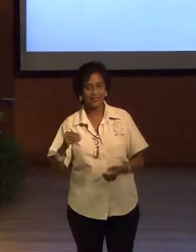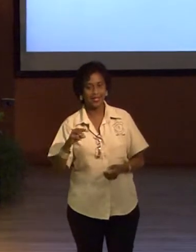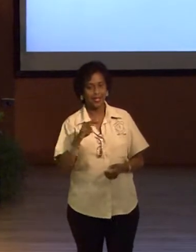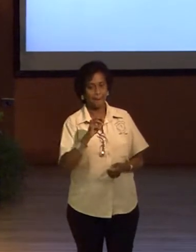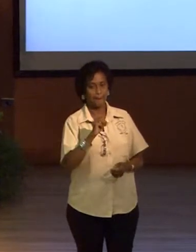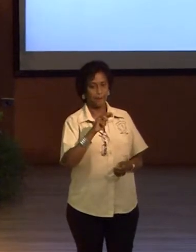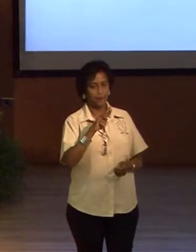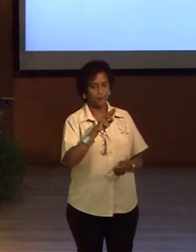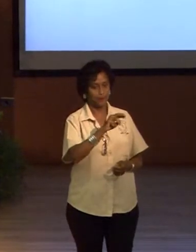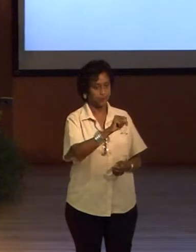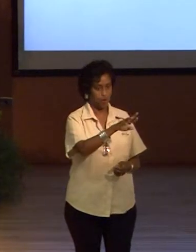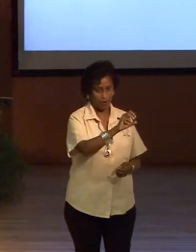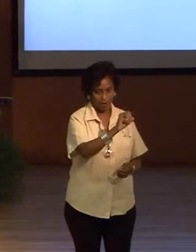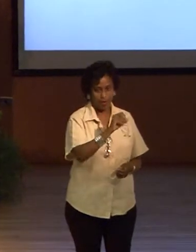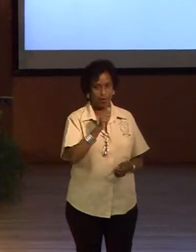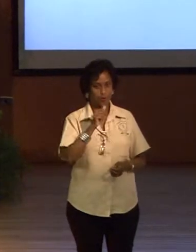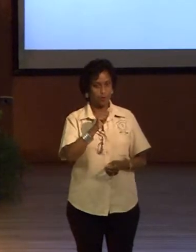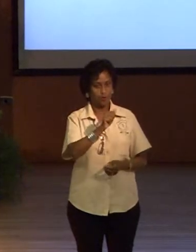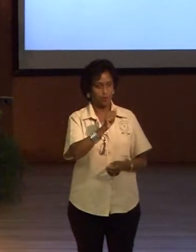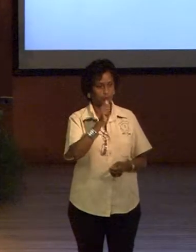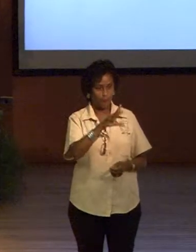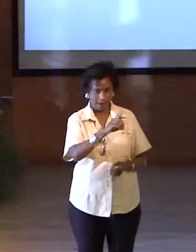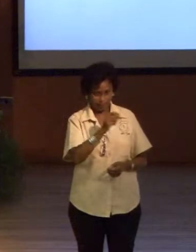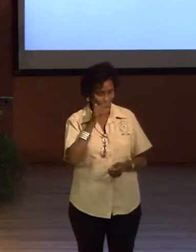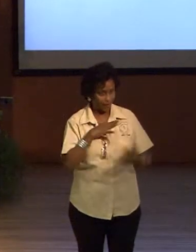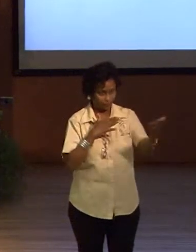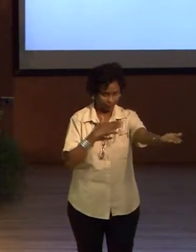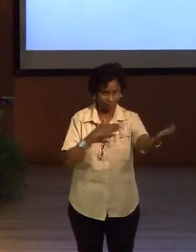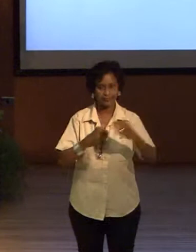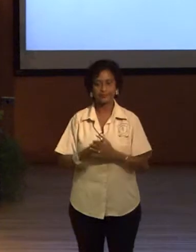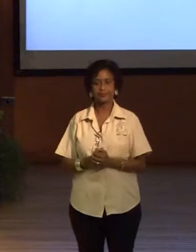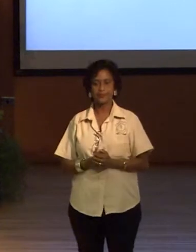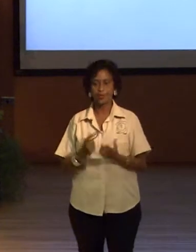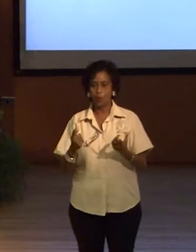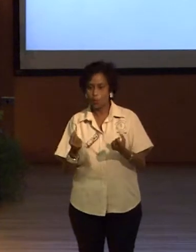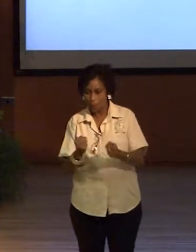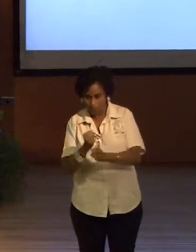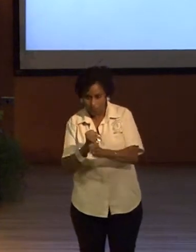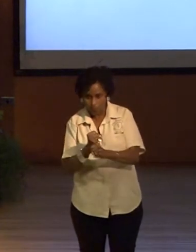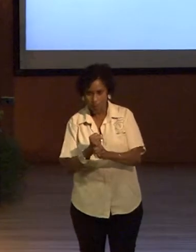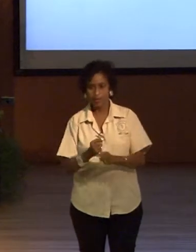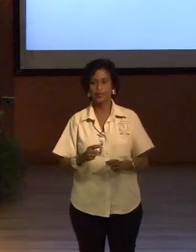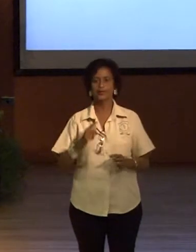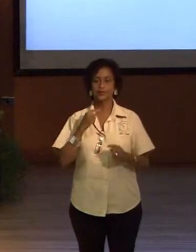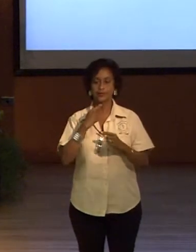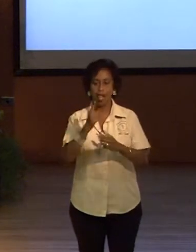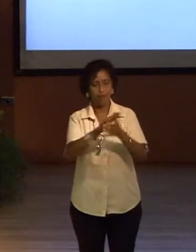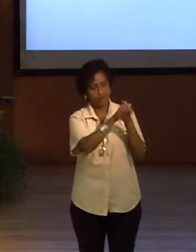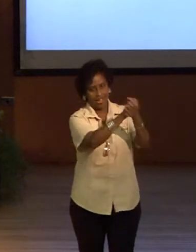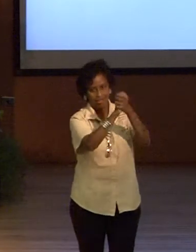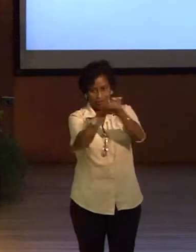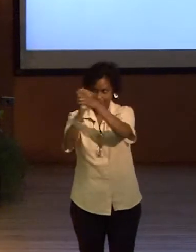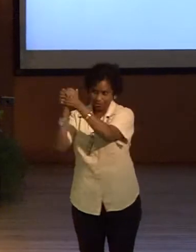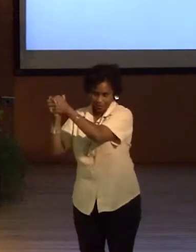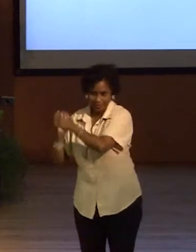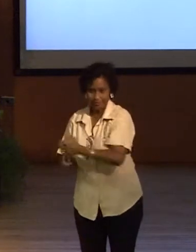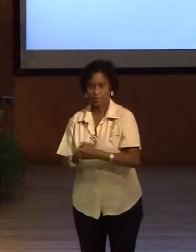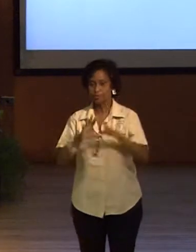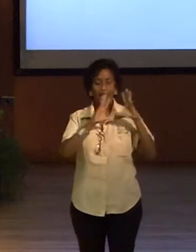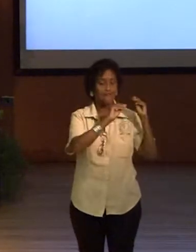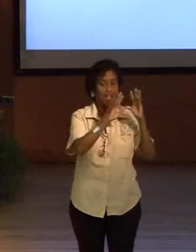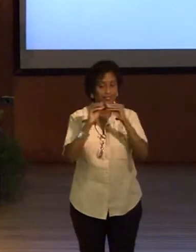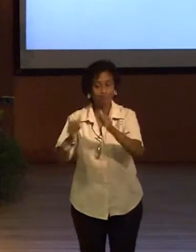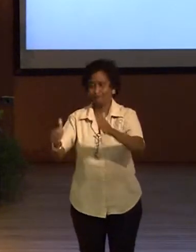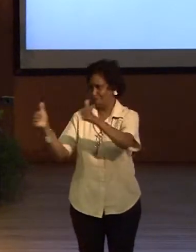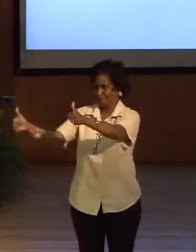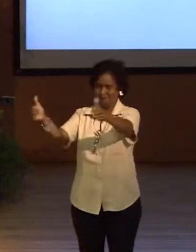course, Dr. Dunn. And I'd first like to congratulate the organizers on this conference